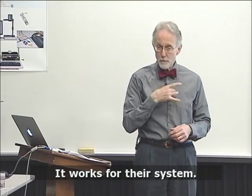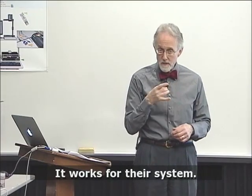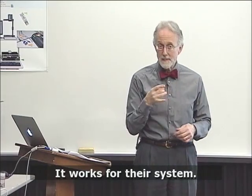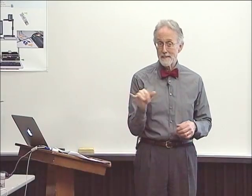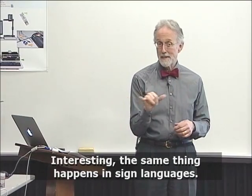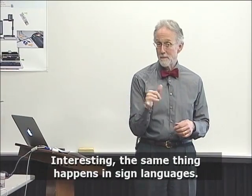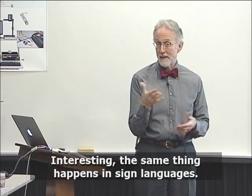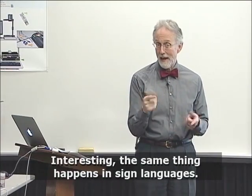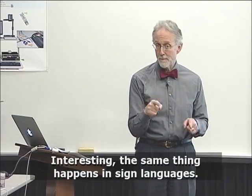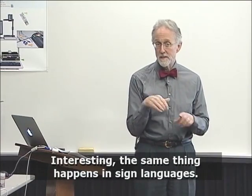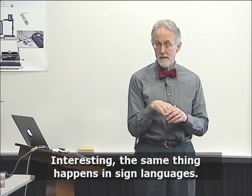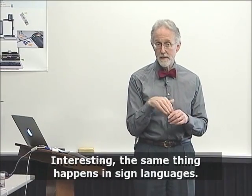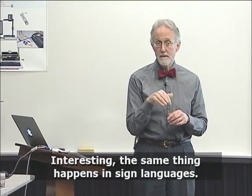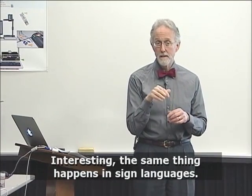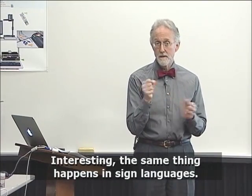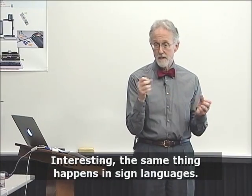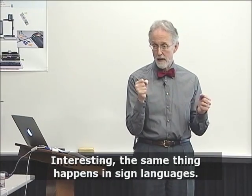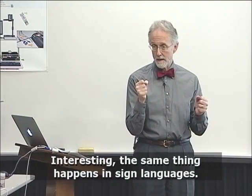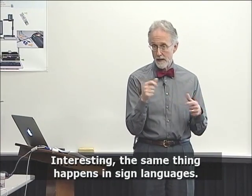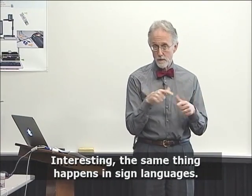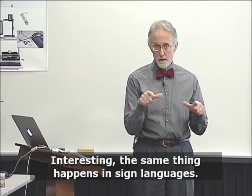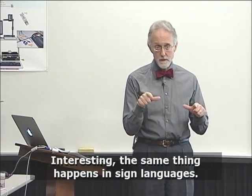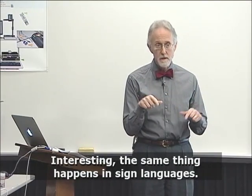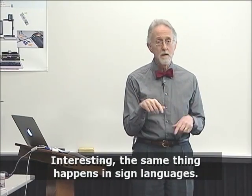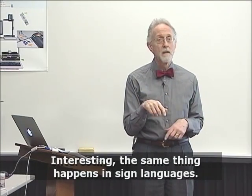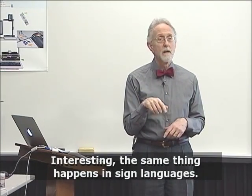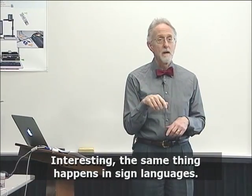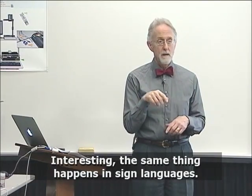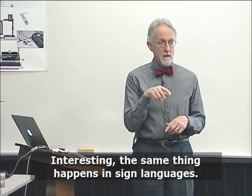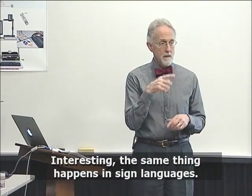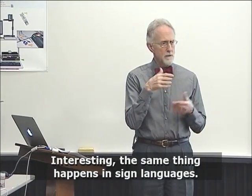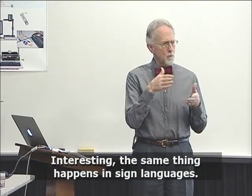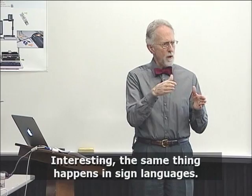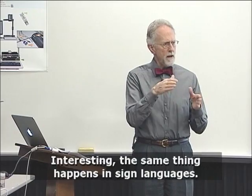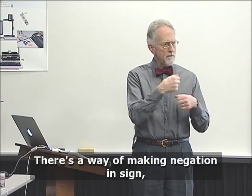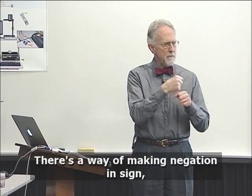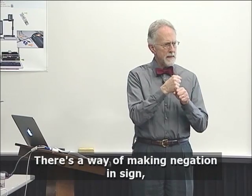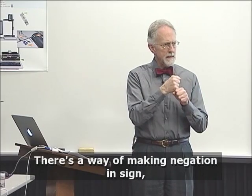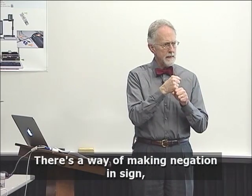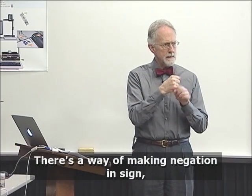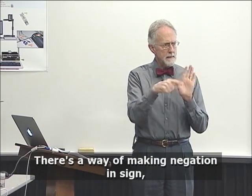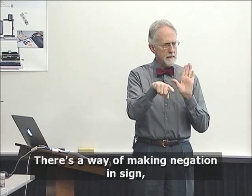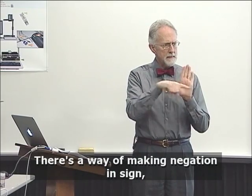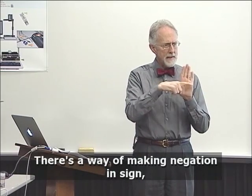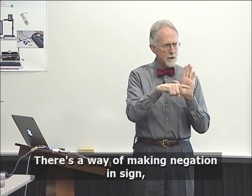Interestingly, the same thing happens in sign languages. There's a way of making negation